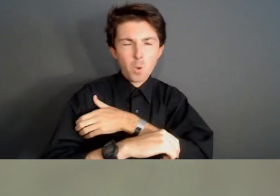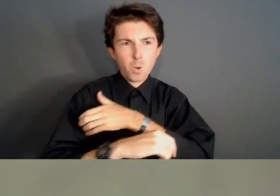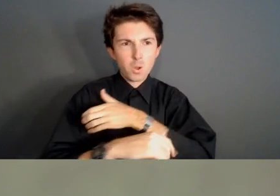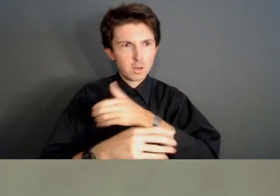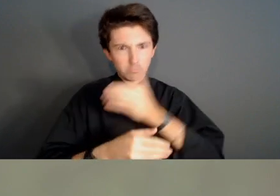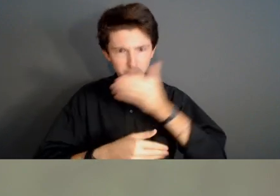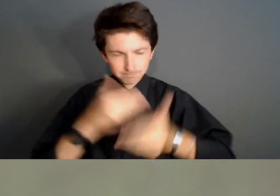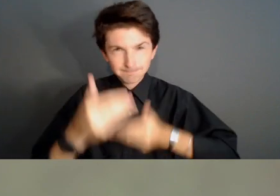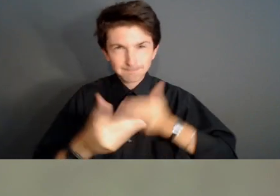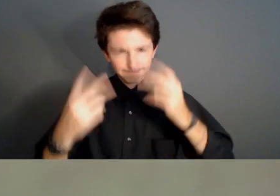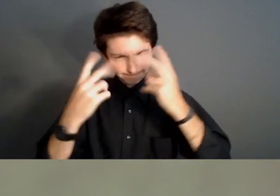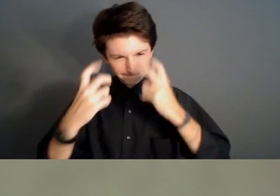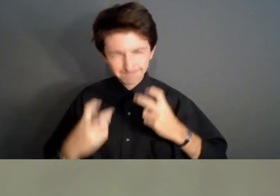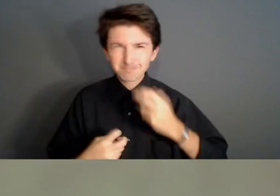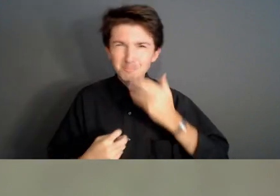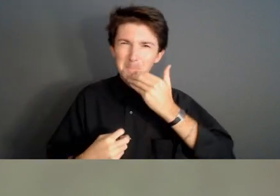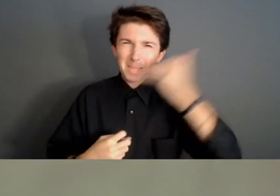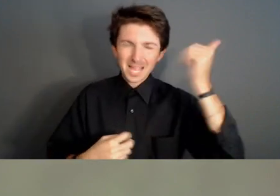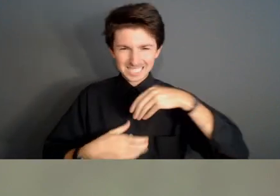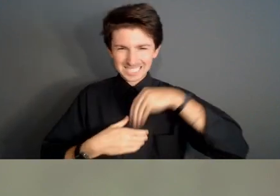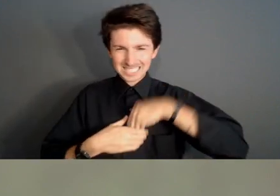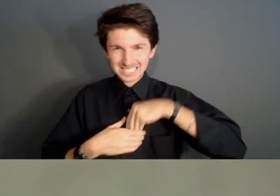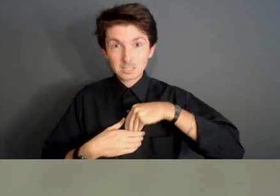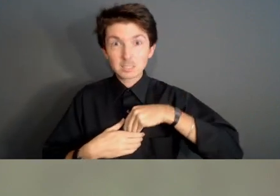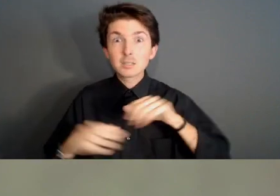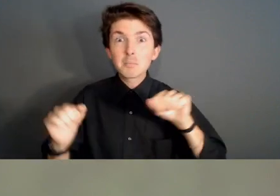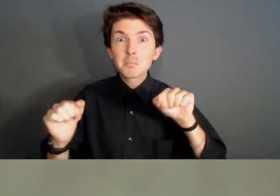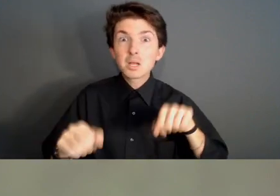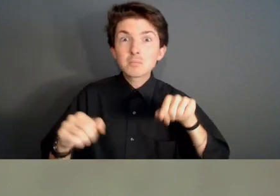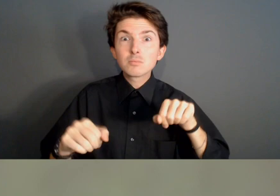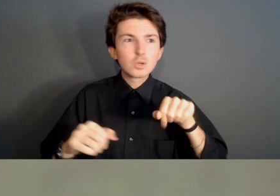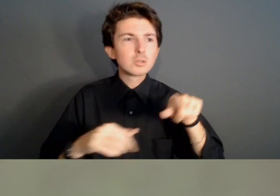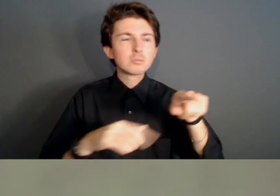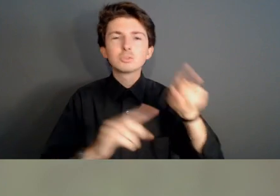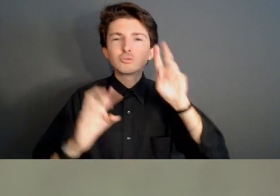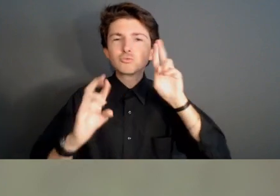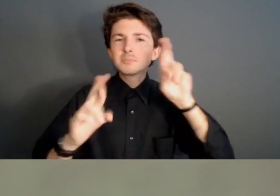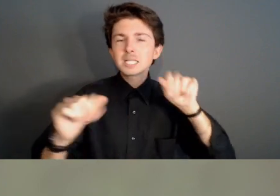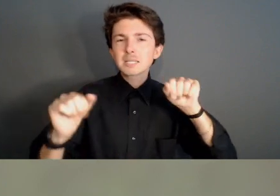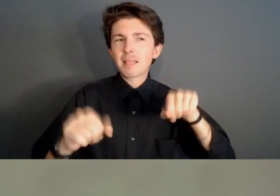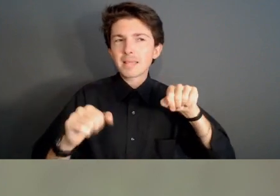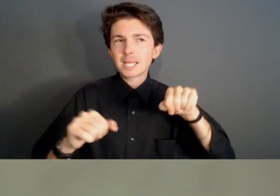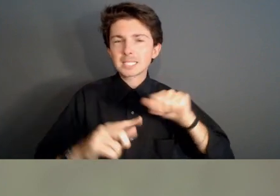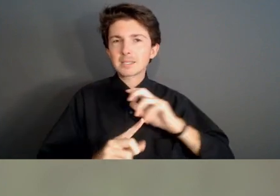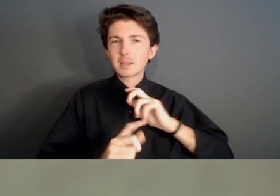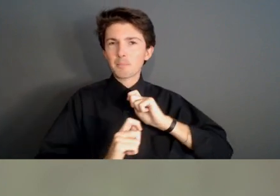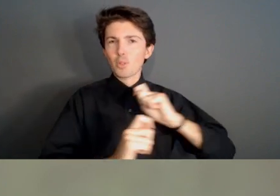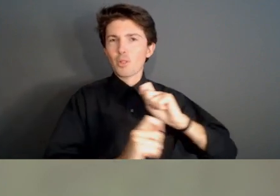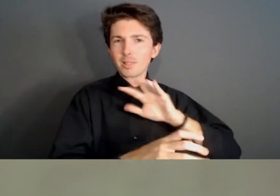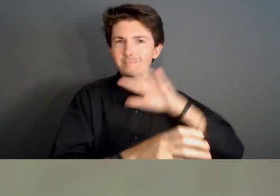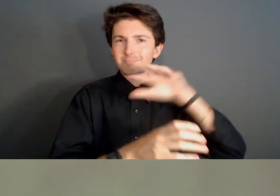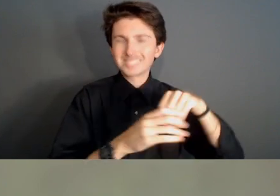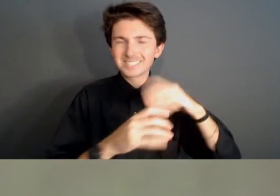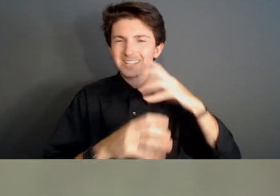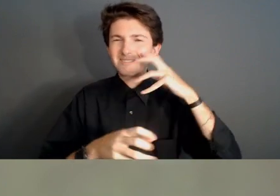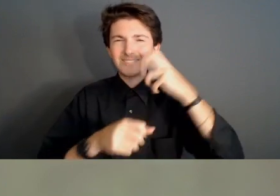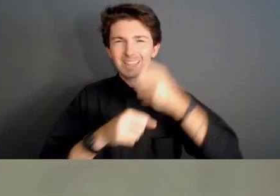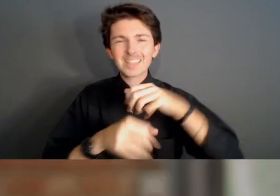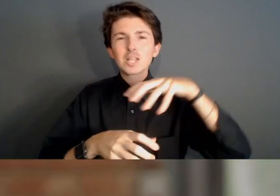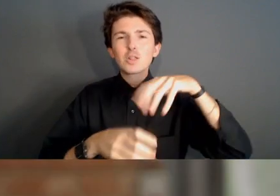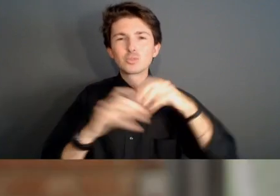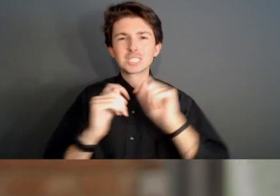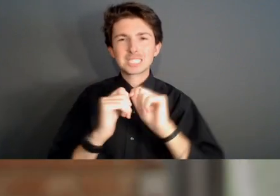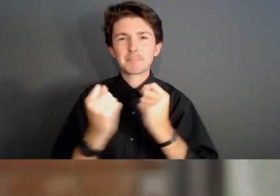of yourself. And it was possible by way of being part of RespectAbility and the Faith Inclusion